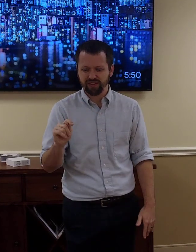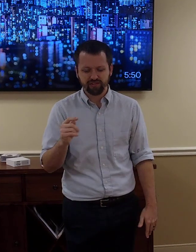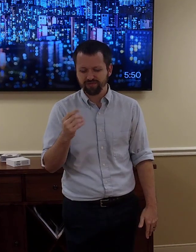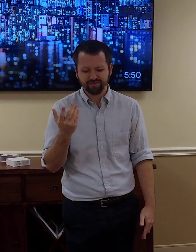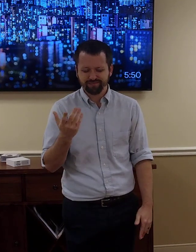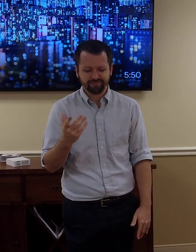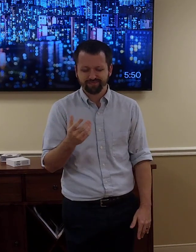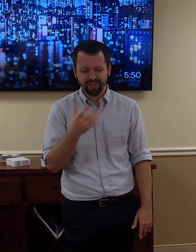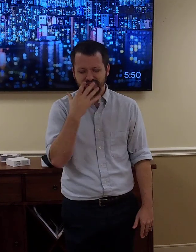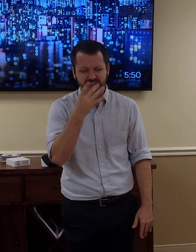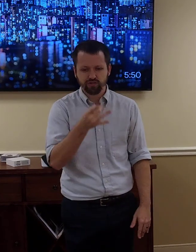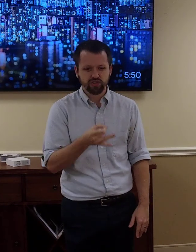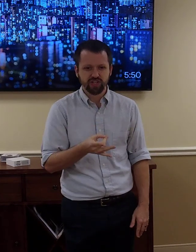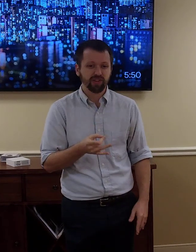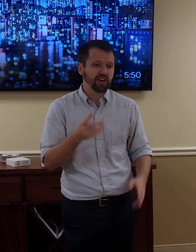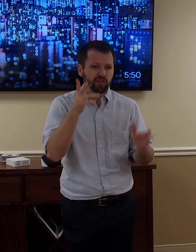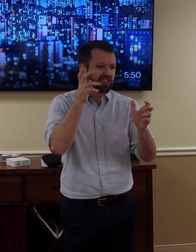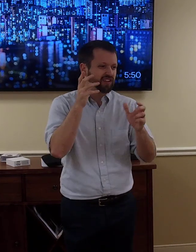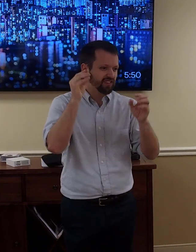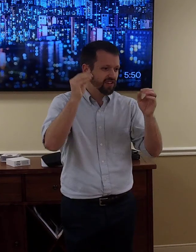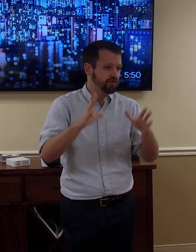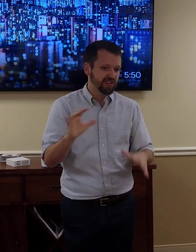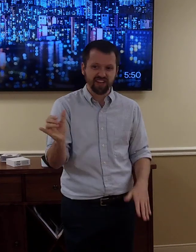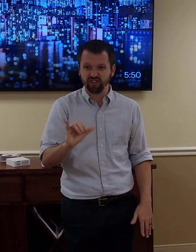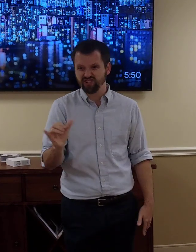just not interested. But they don't listen to the teachers either, so I